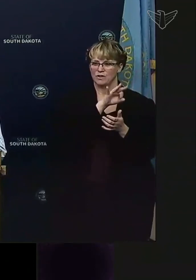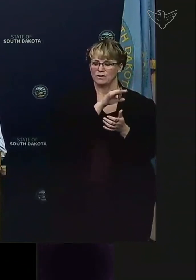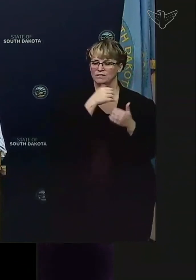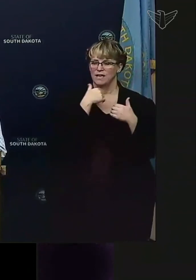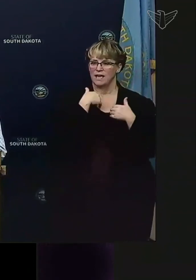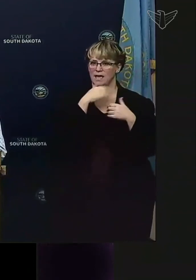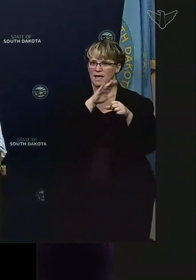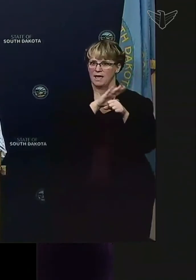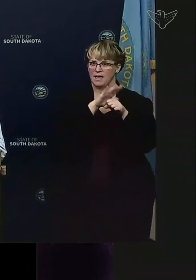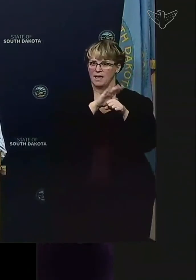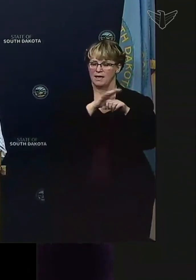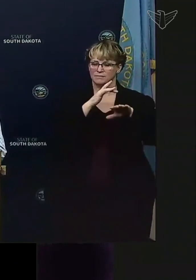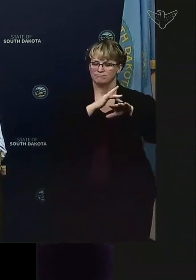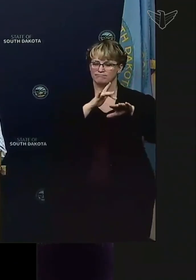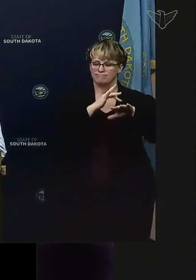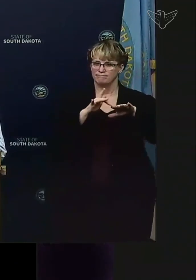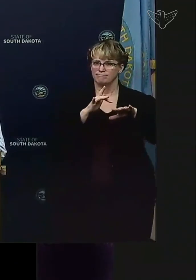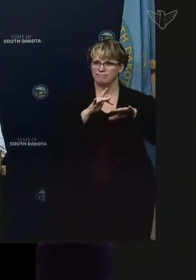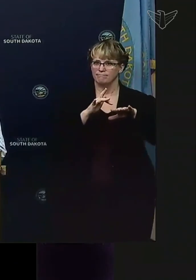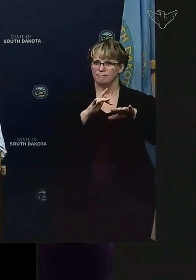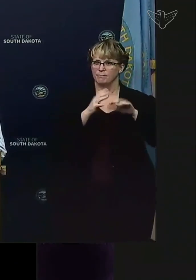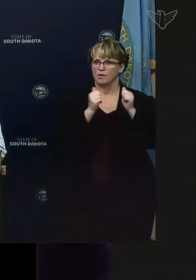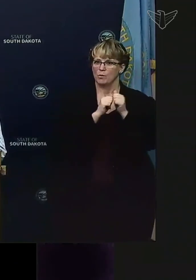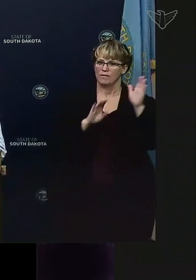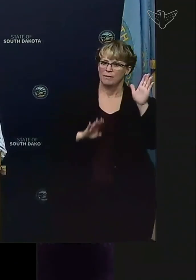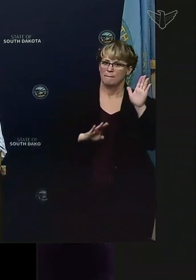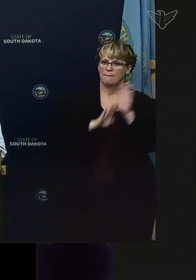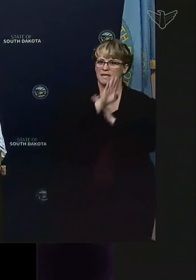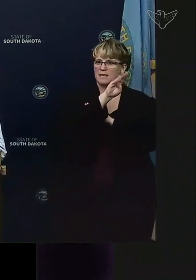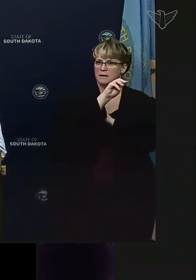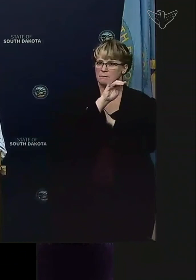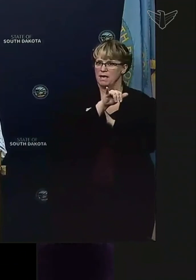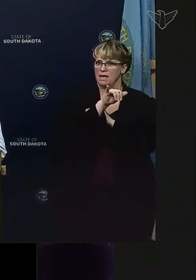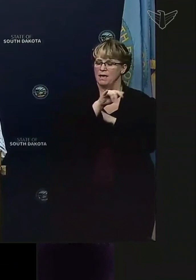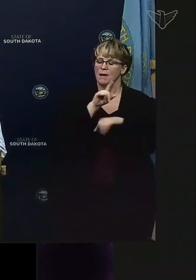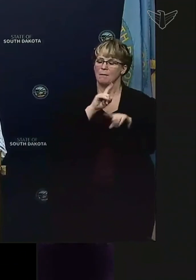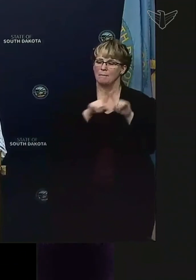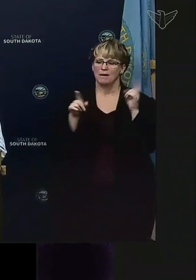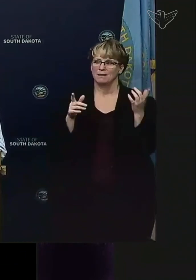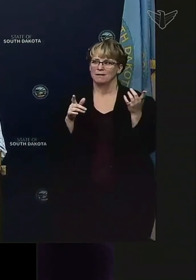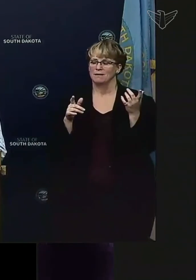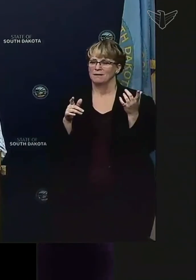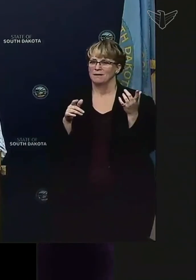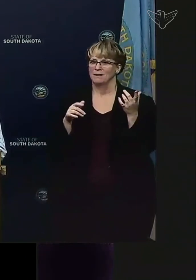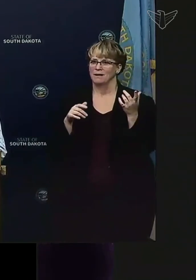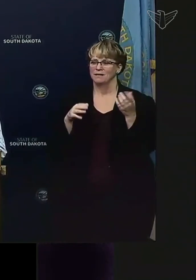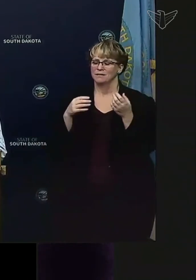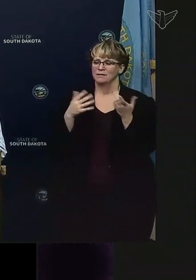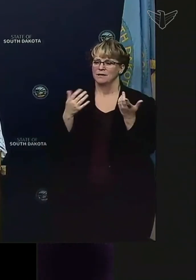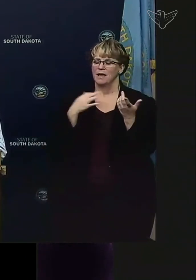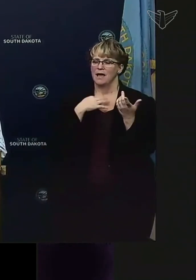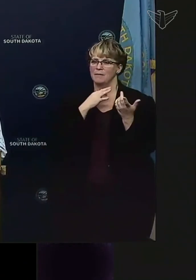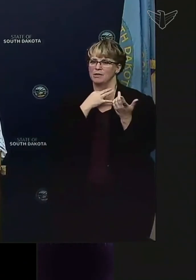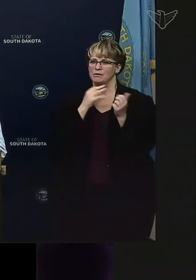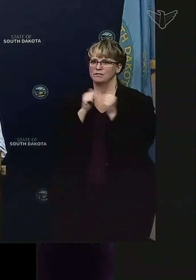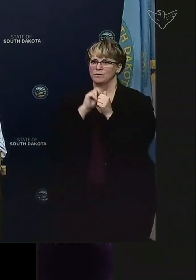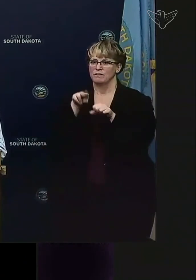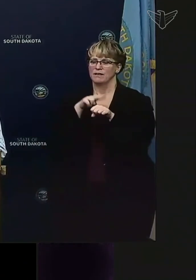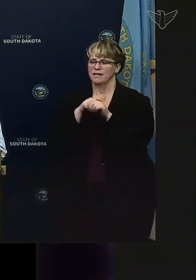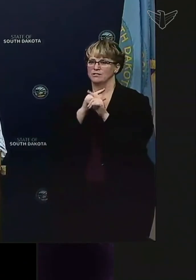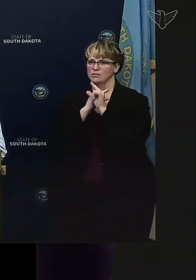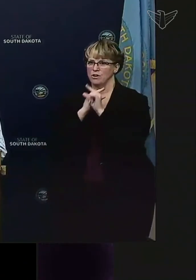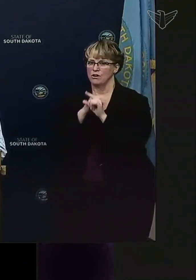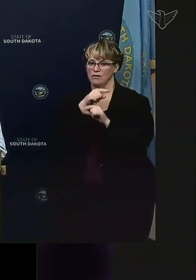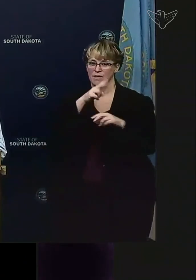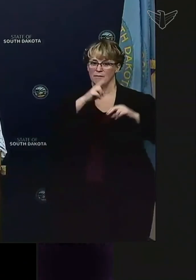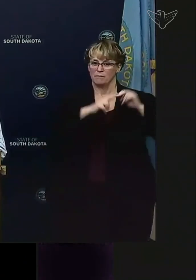enough capacity to deal with the peak in mid-May, but I just want to also just get an update on the National Guard building any